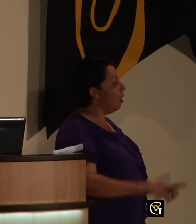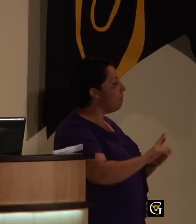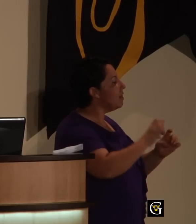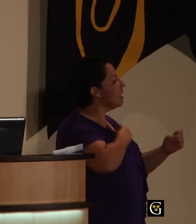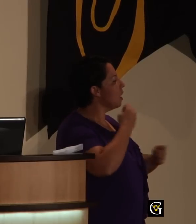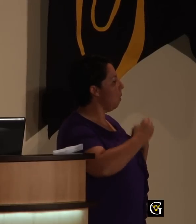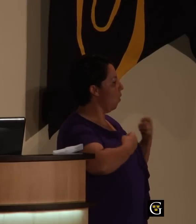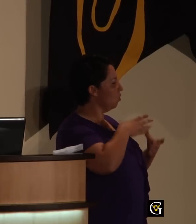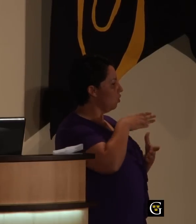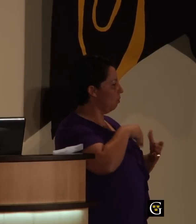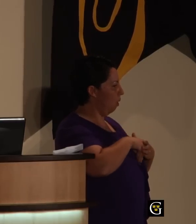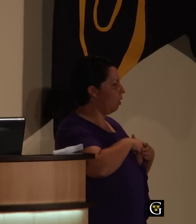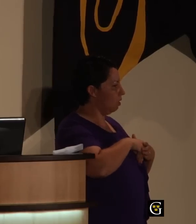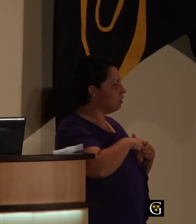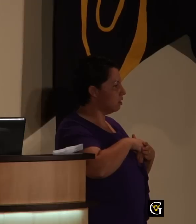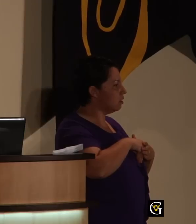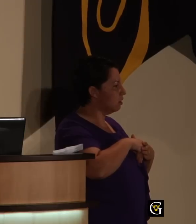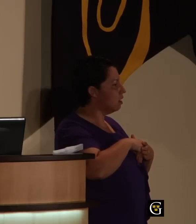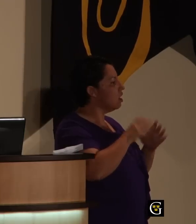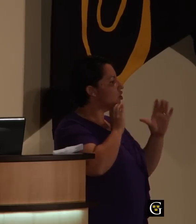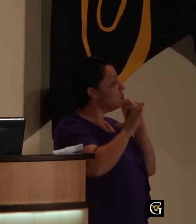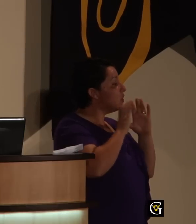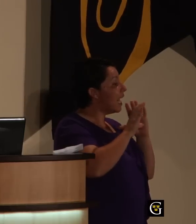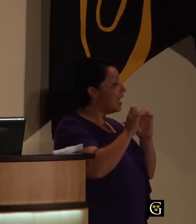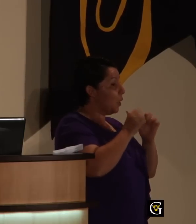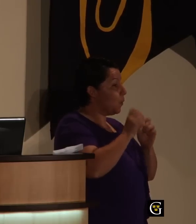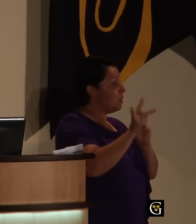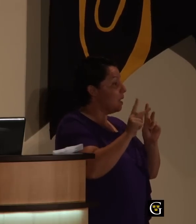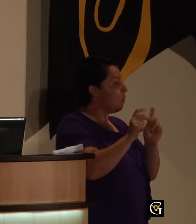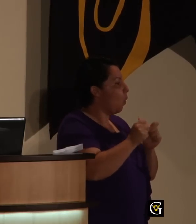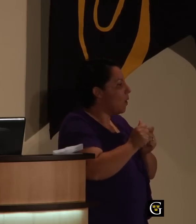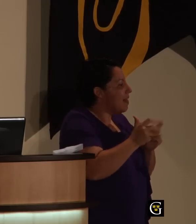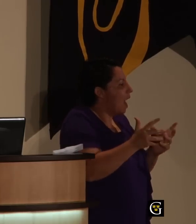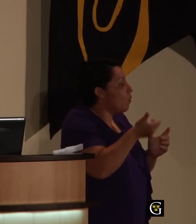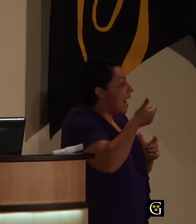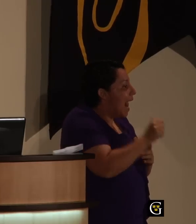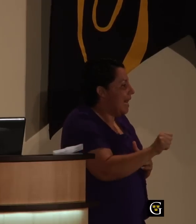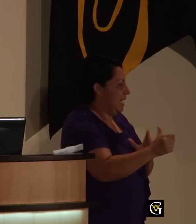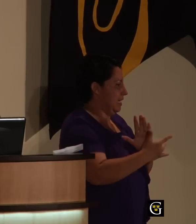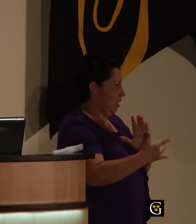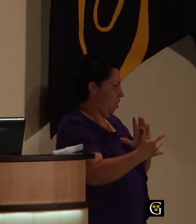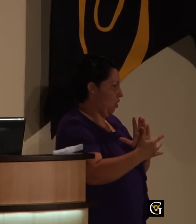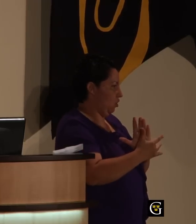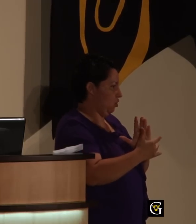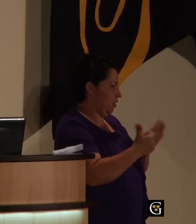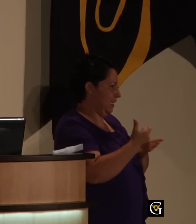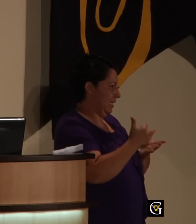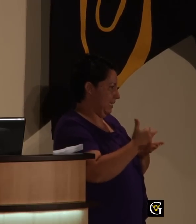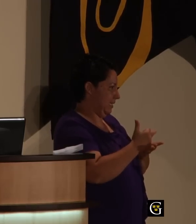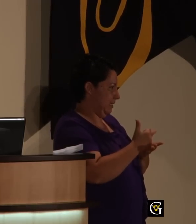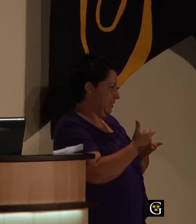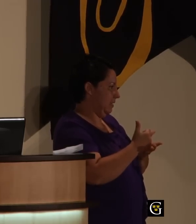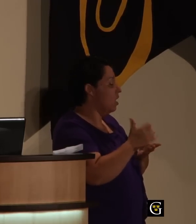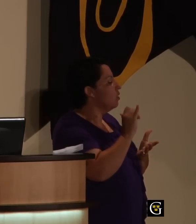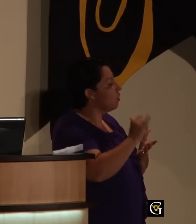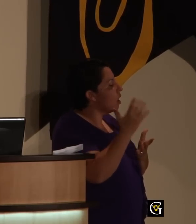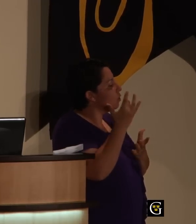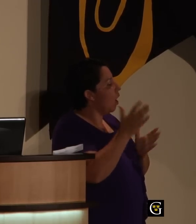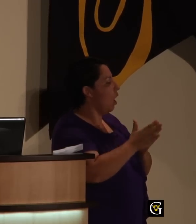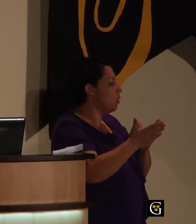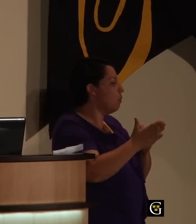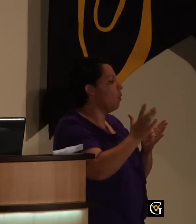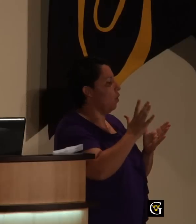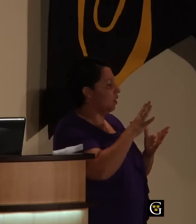aspect of simply communicating with people without any technology at all. And that is why the book has led to those